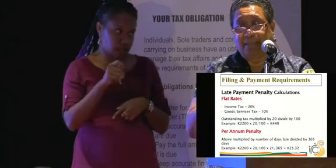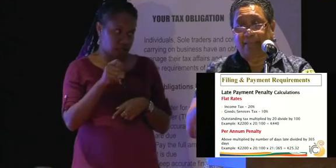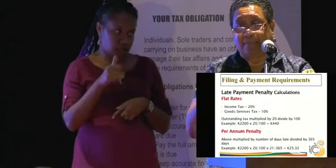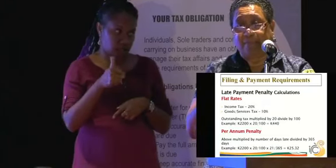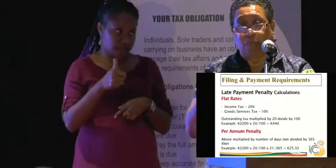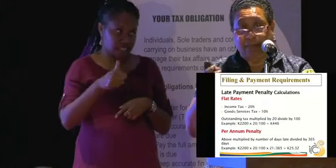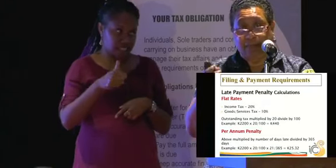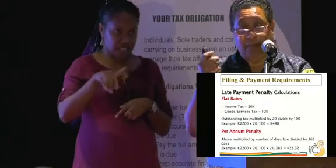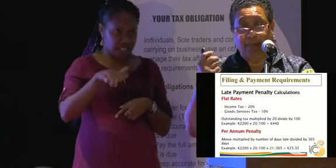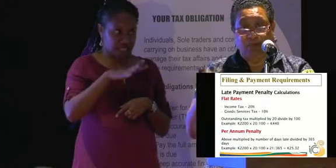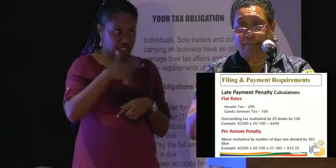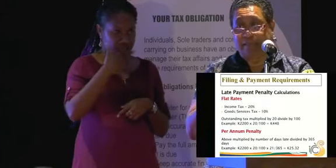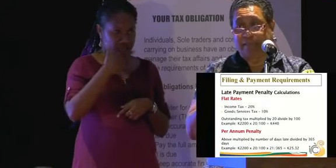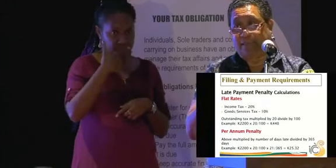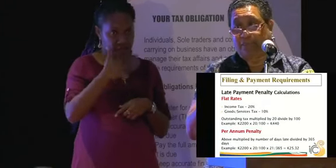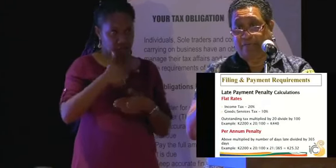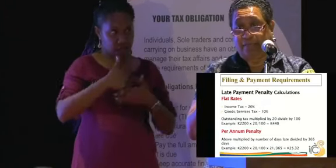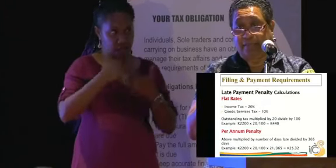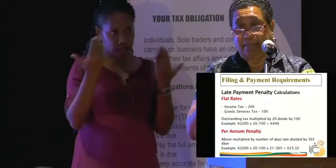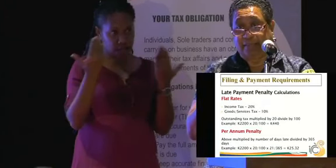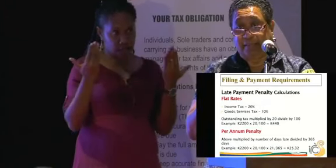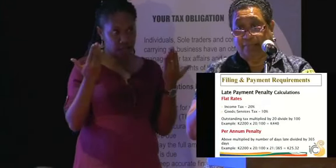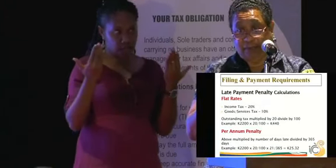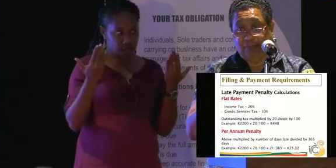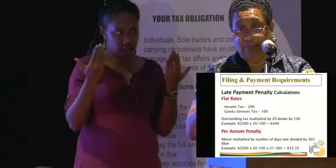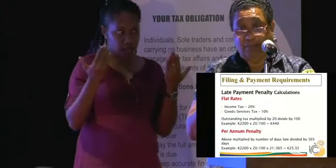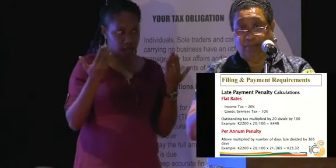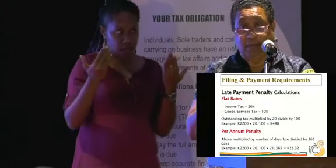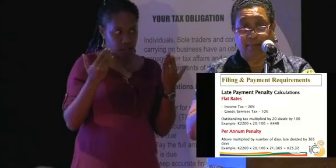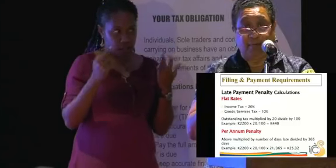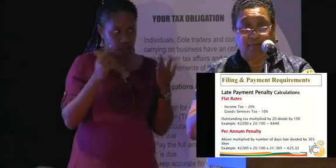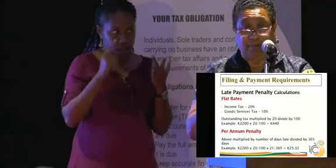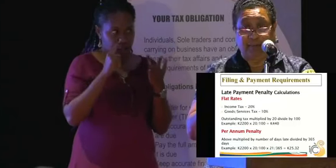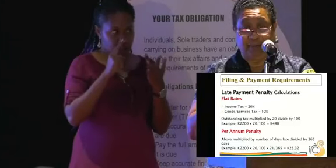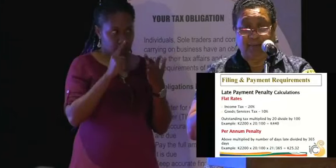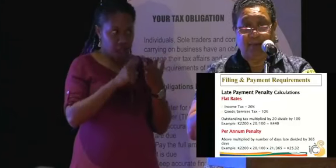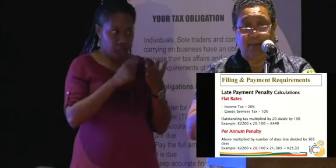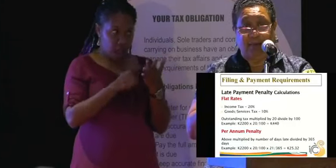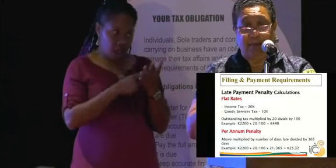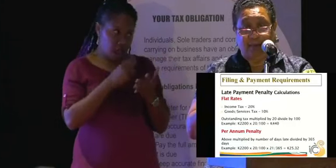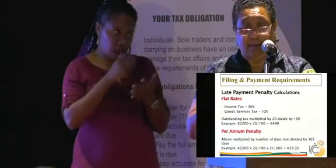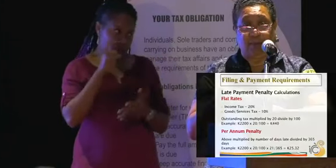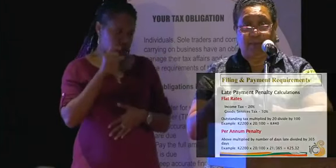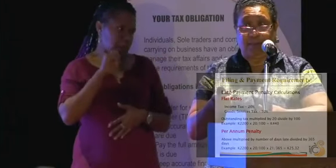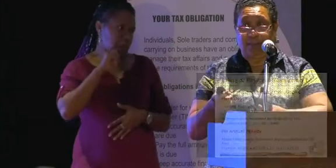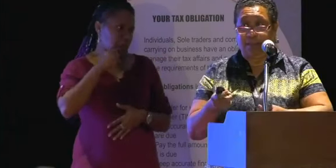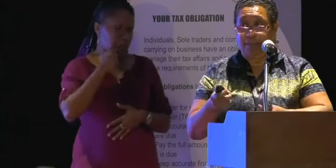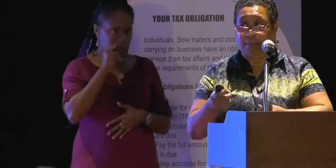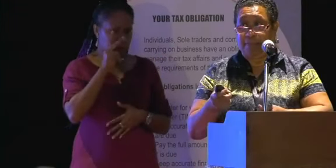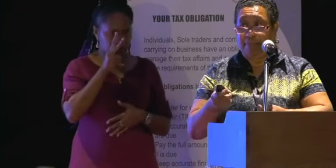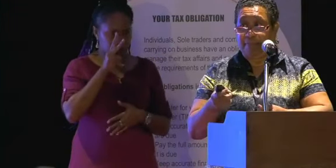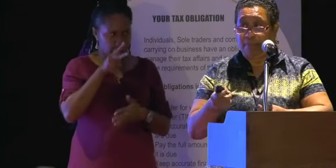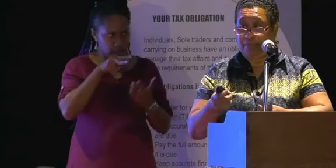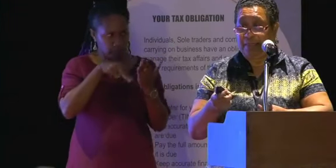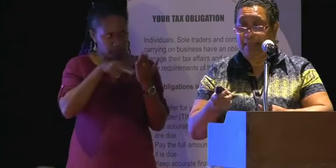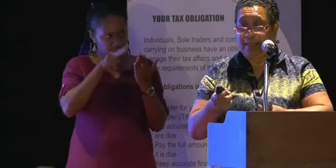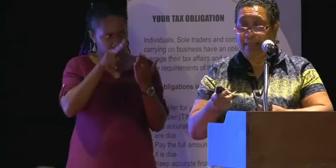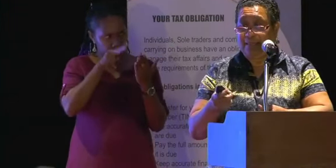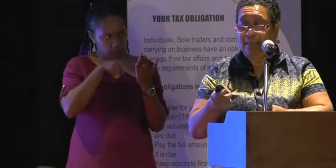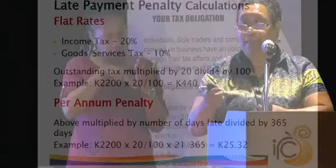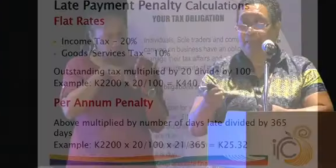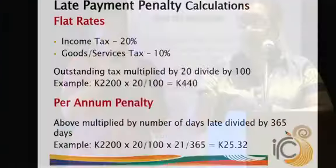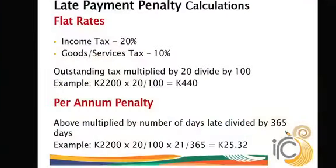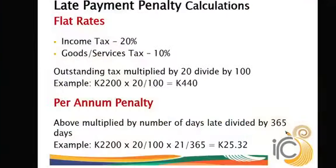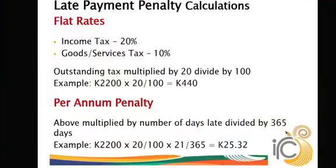the system will automatically generate penalties for the number of days that the payment was made